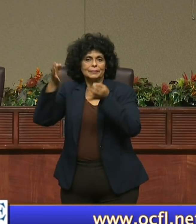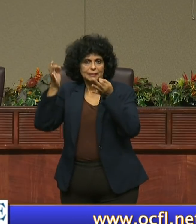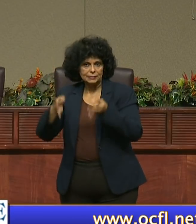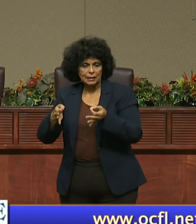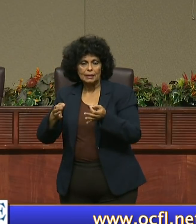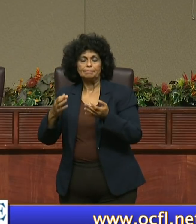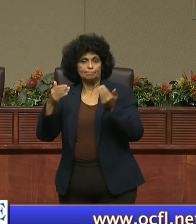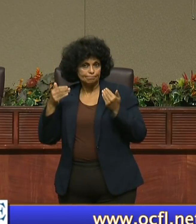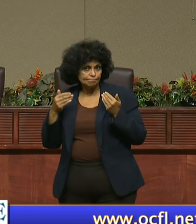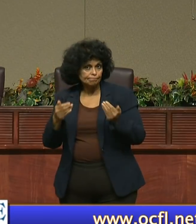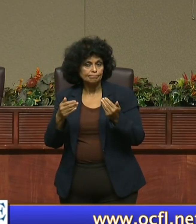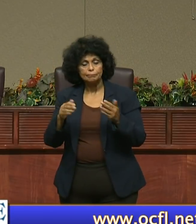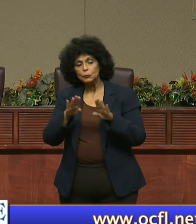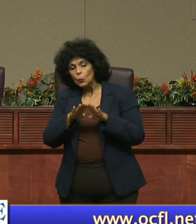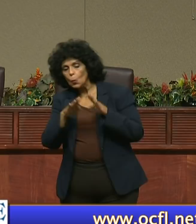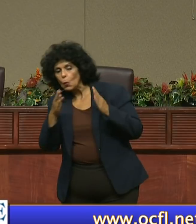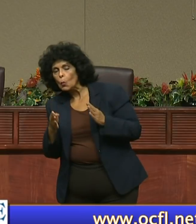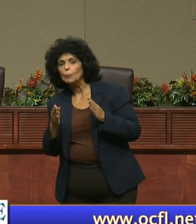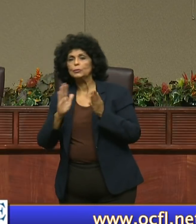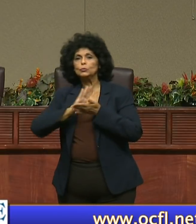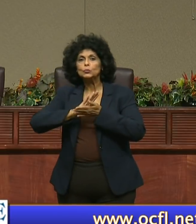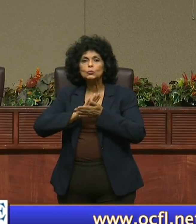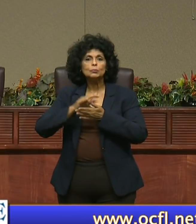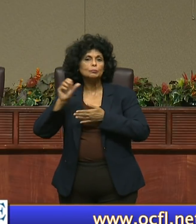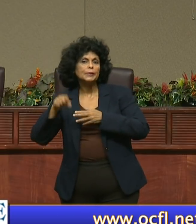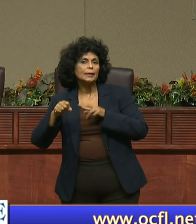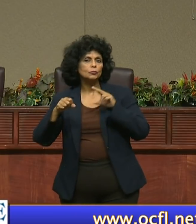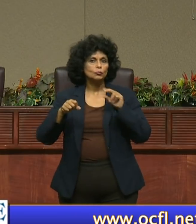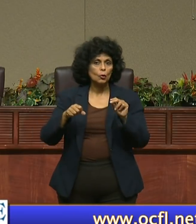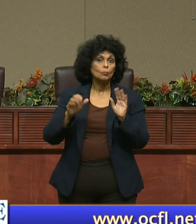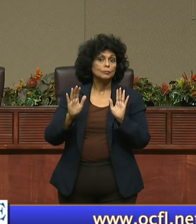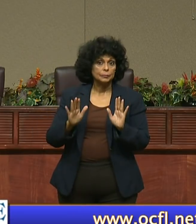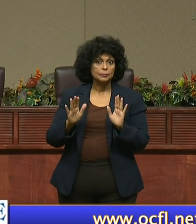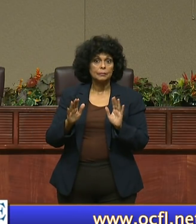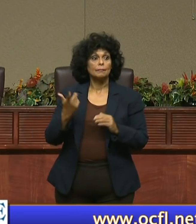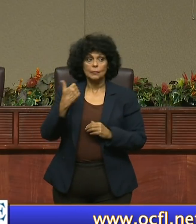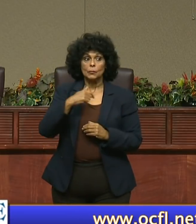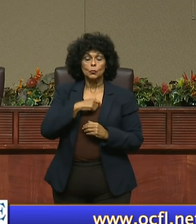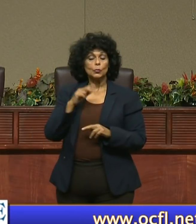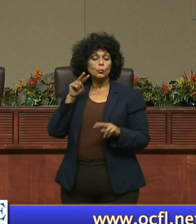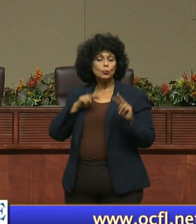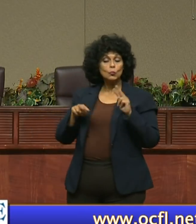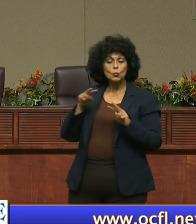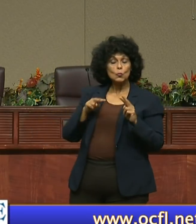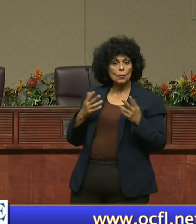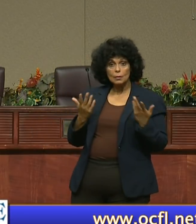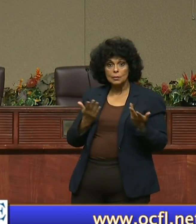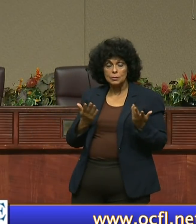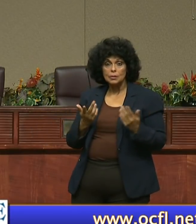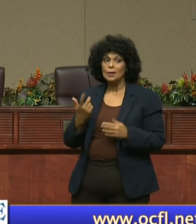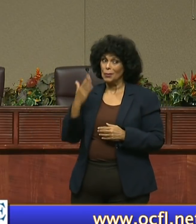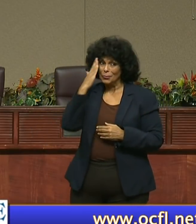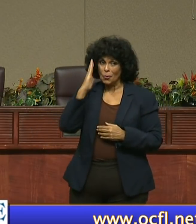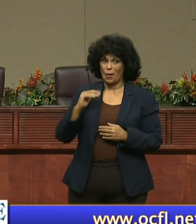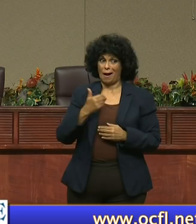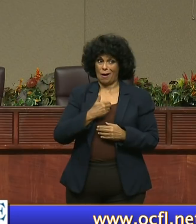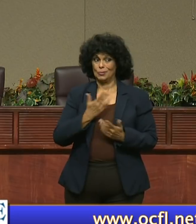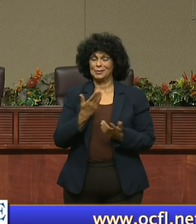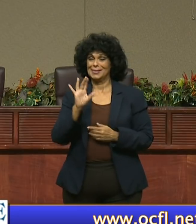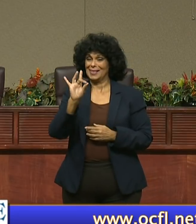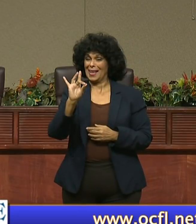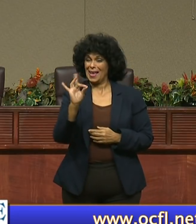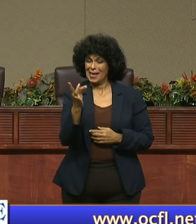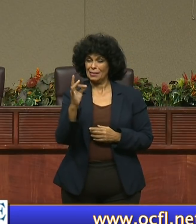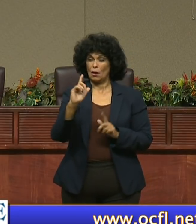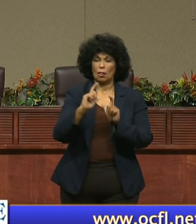not to move forward with their reopening plans. It is something that we're monitoring. You know, we have the 8th largest school district in the nation,